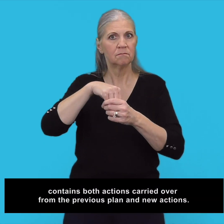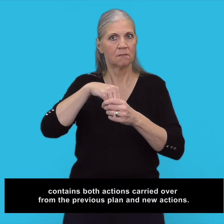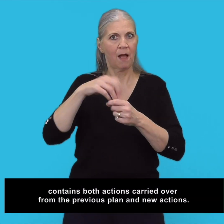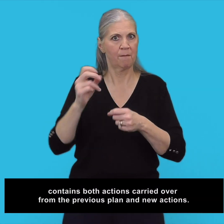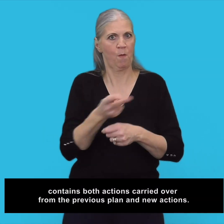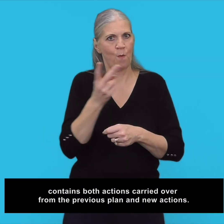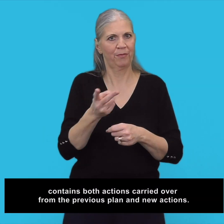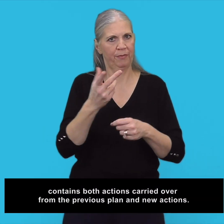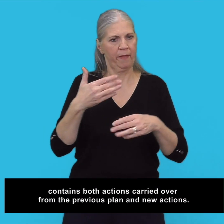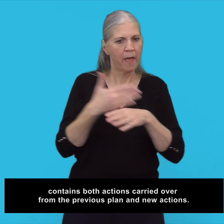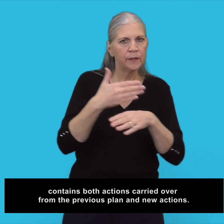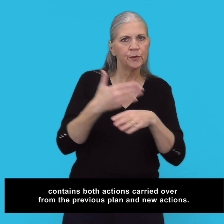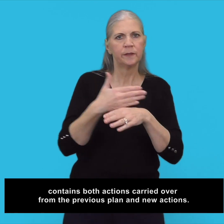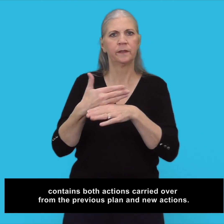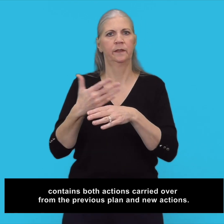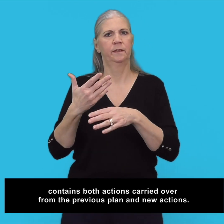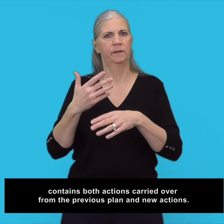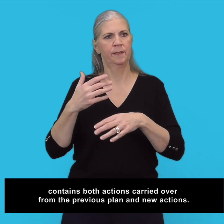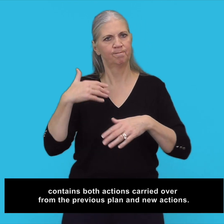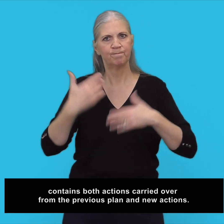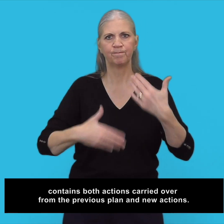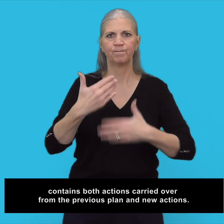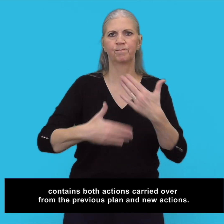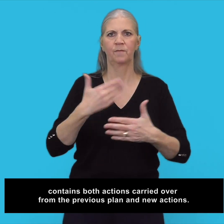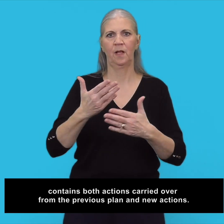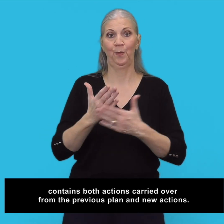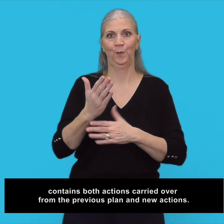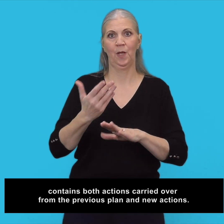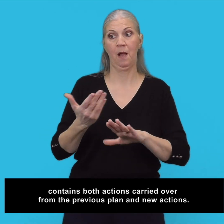actions carried over from the previous plan and new actions.